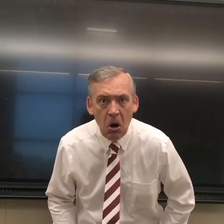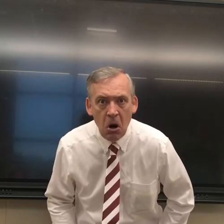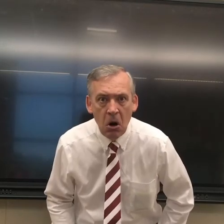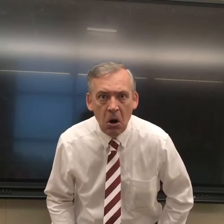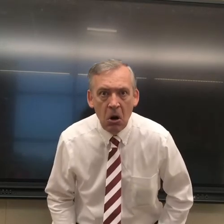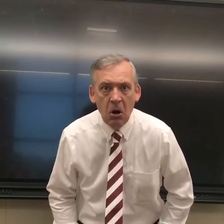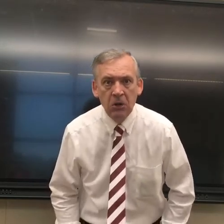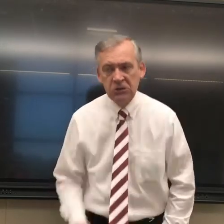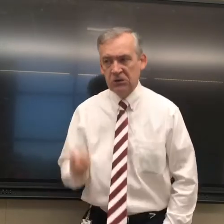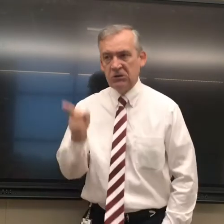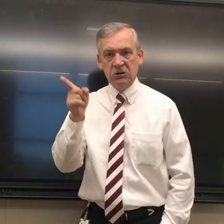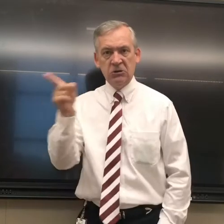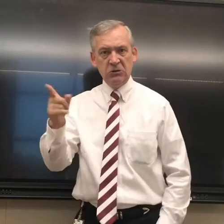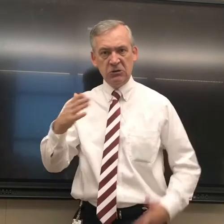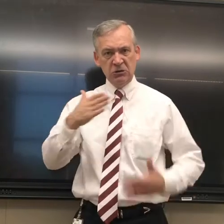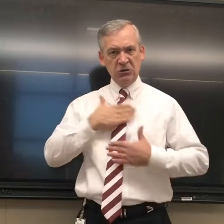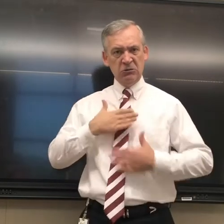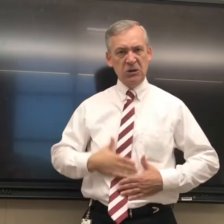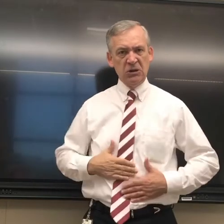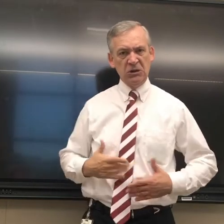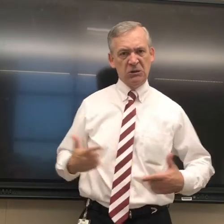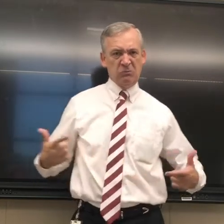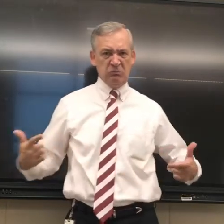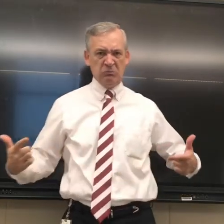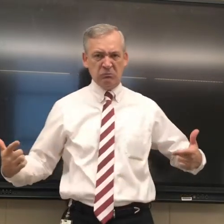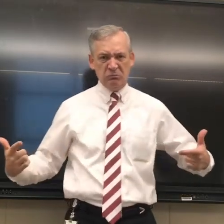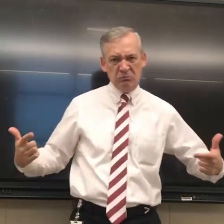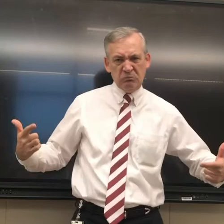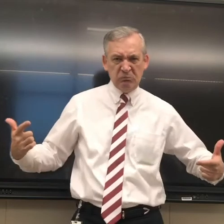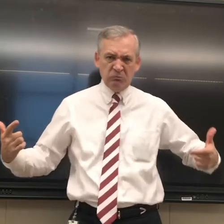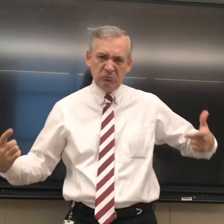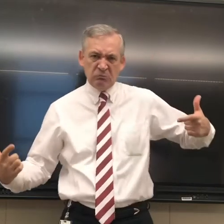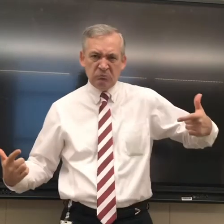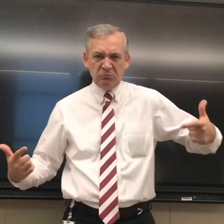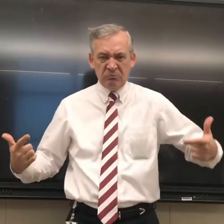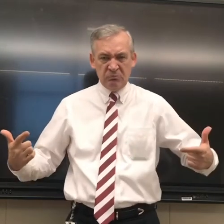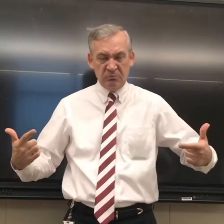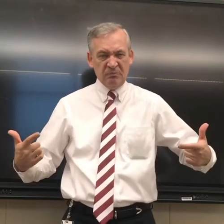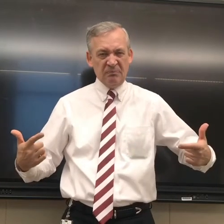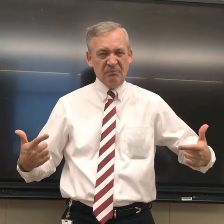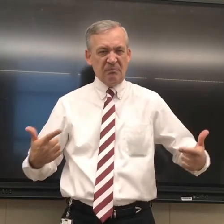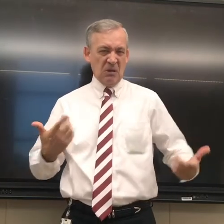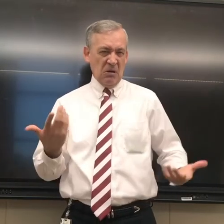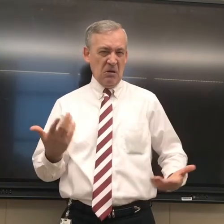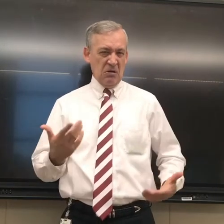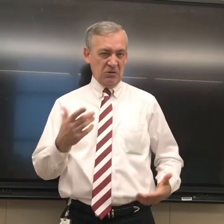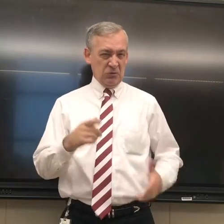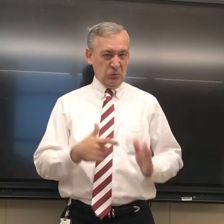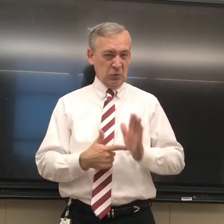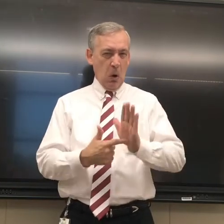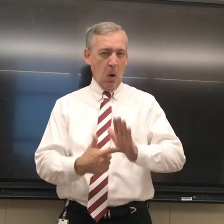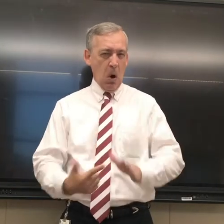Her big frame still held traces of the tall, powerful woman she must have been in